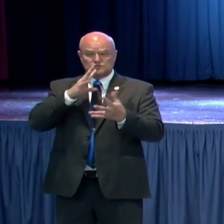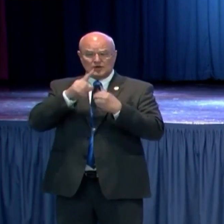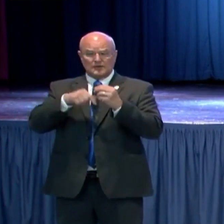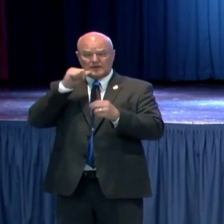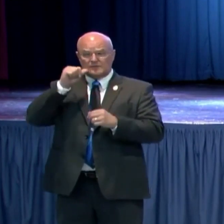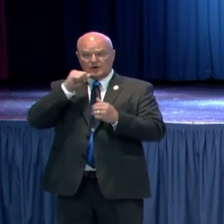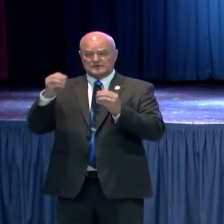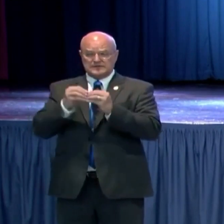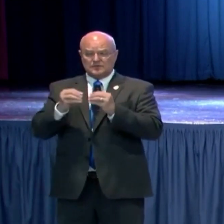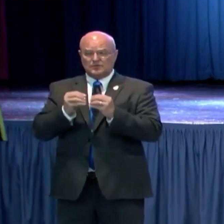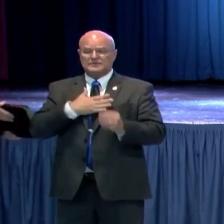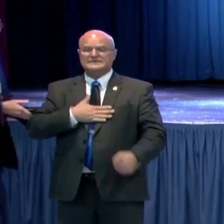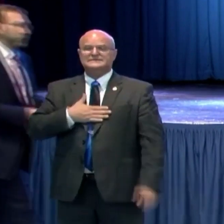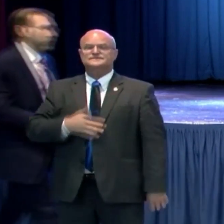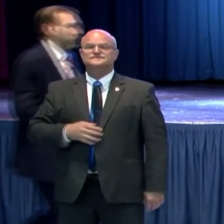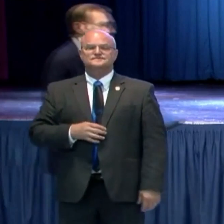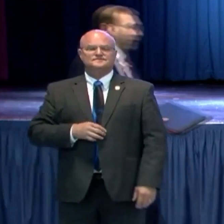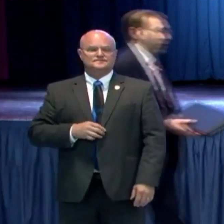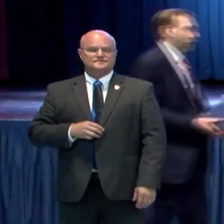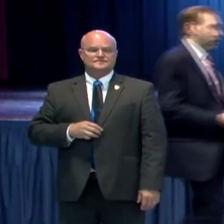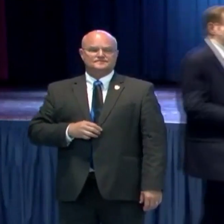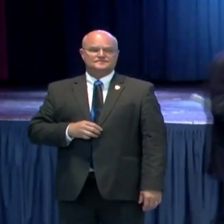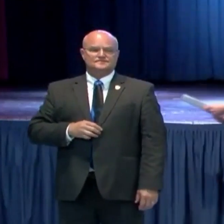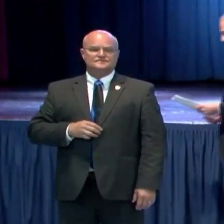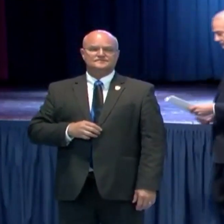comment on that any further?